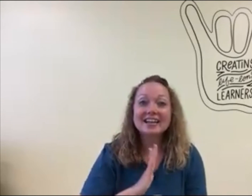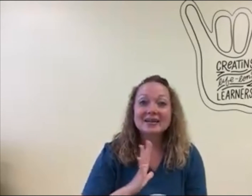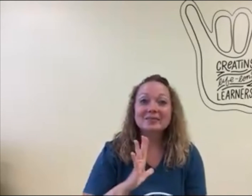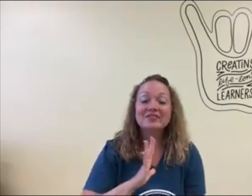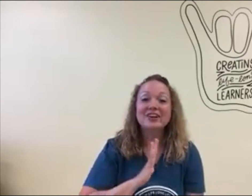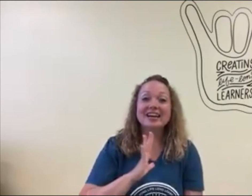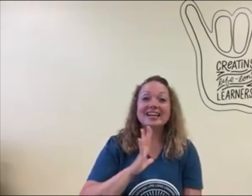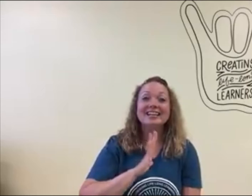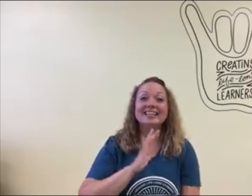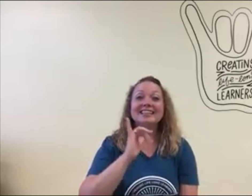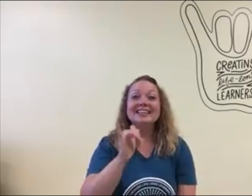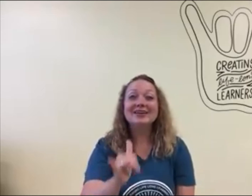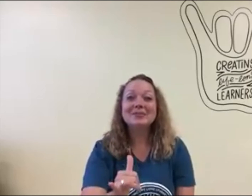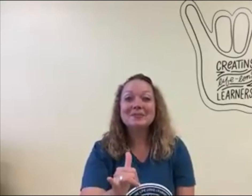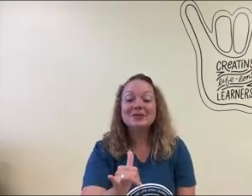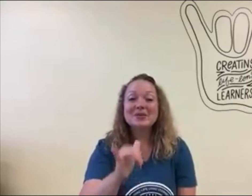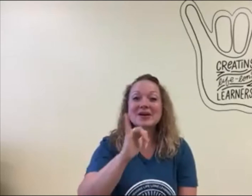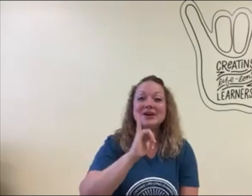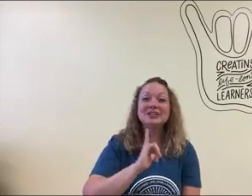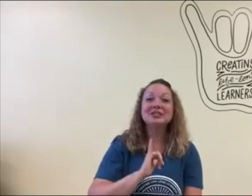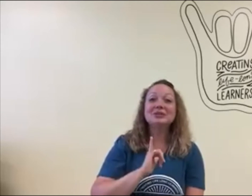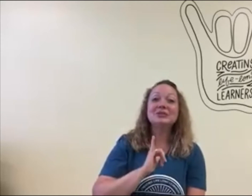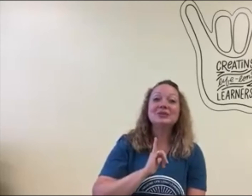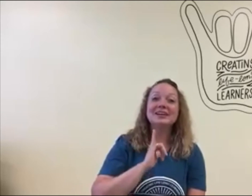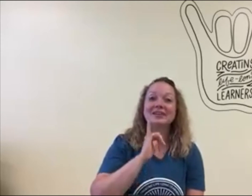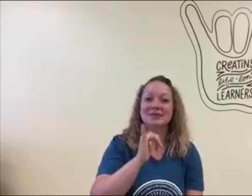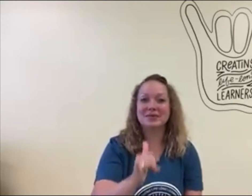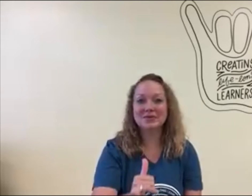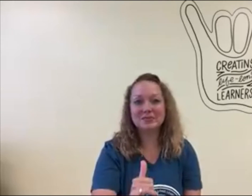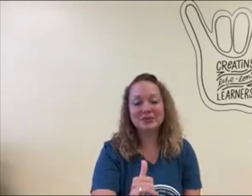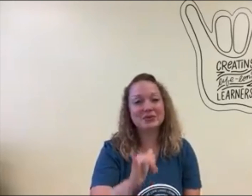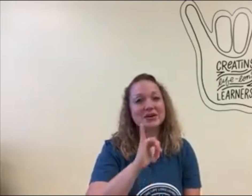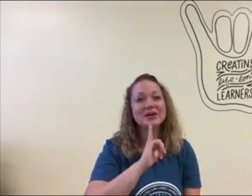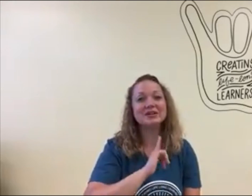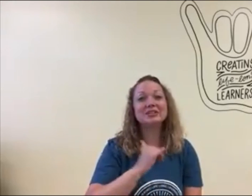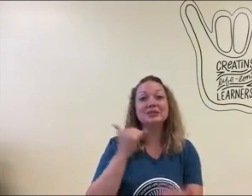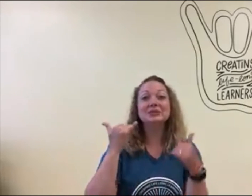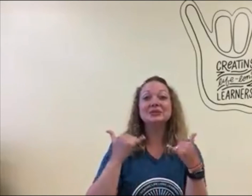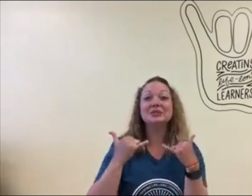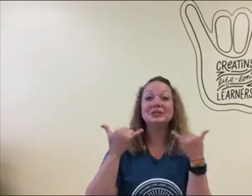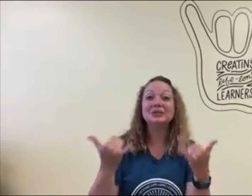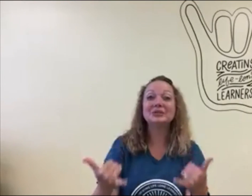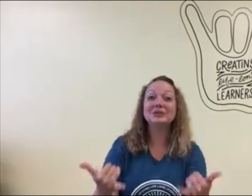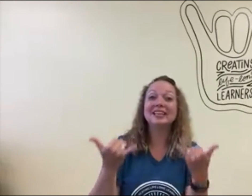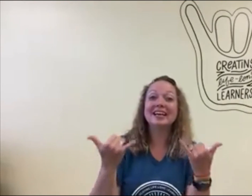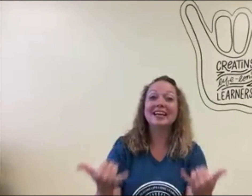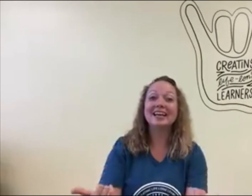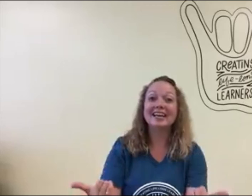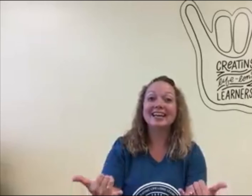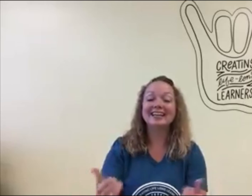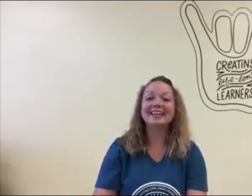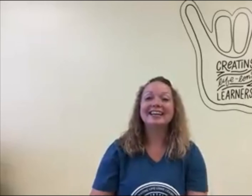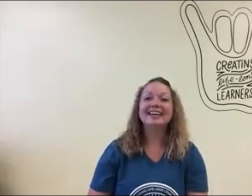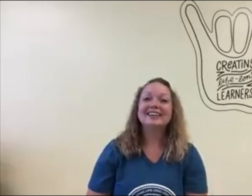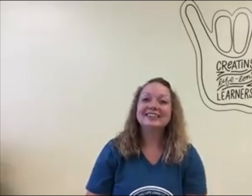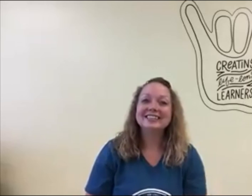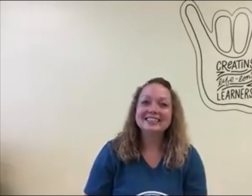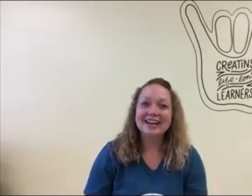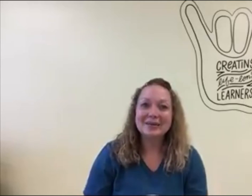am fine and I hope you are too. Hope you are too today. Good job,